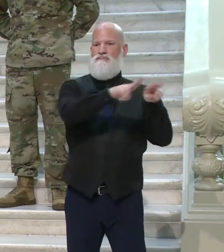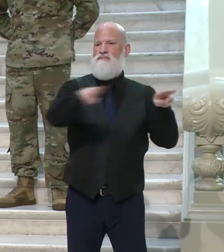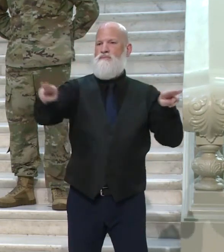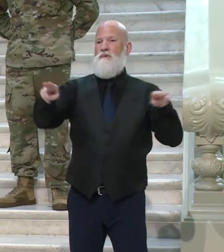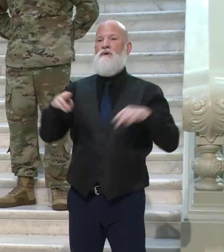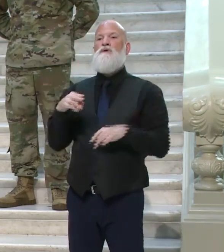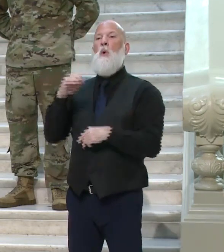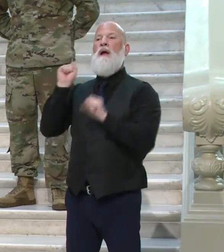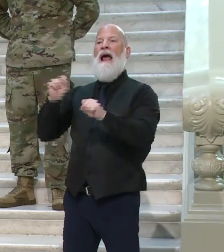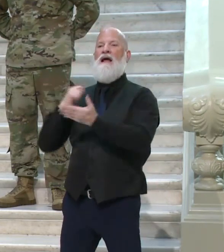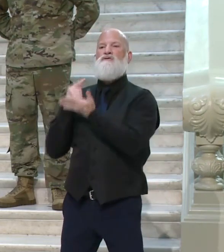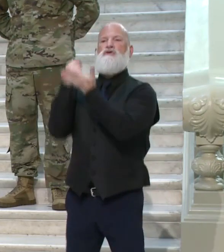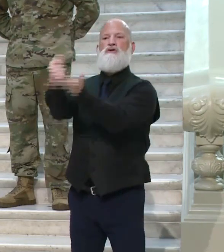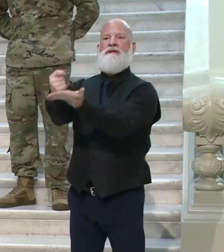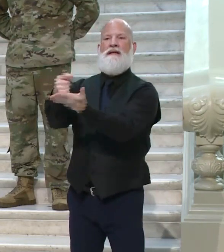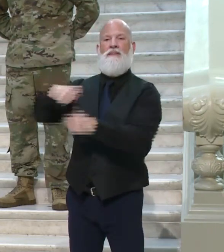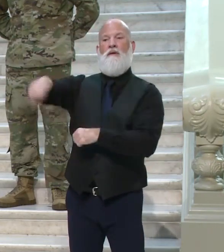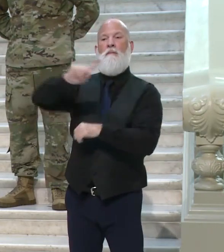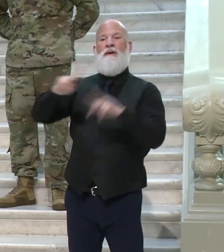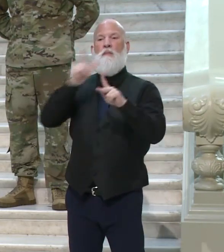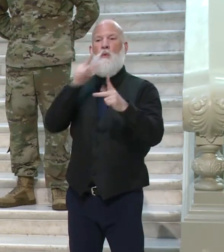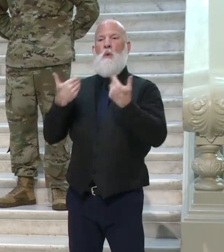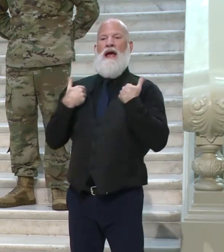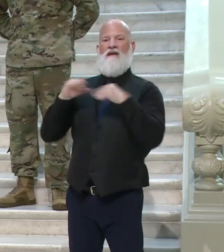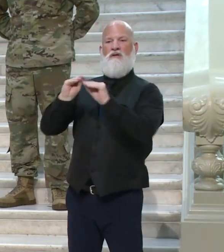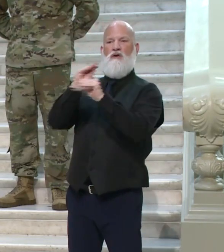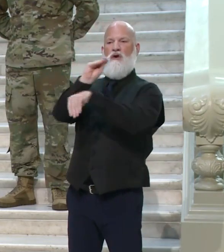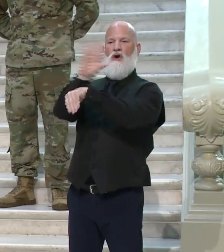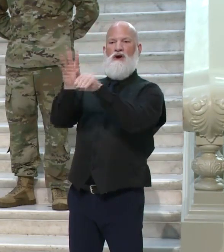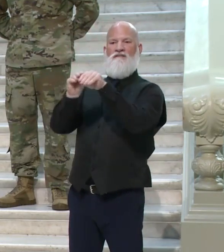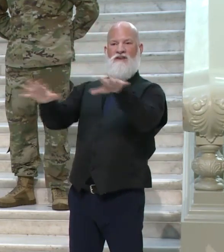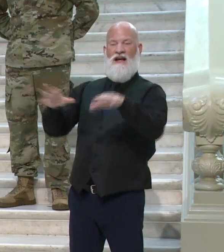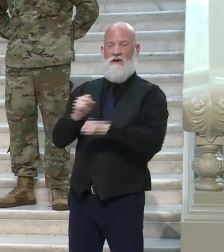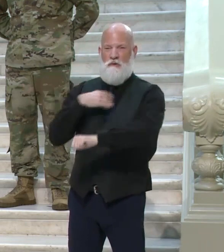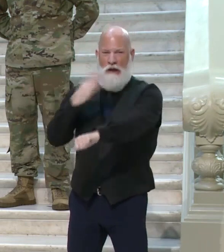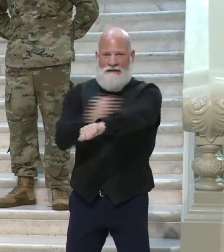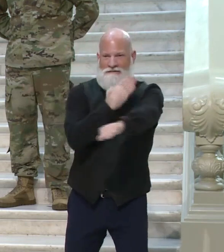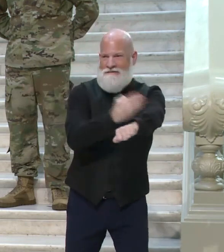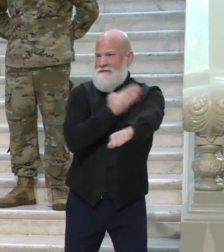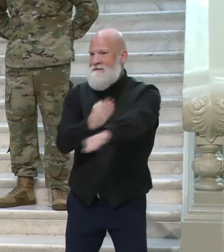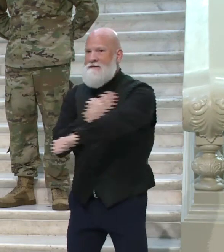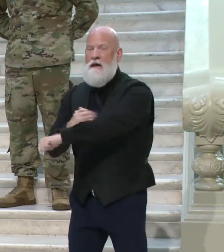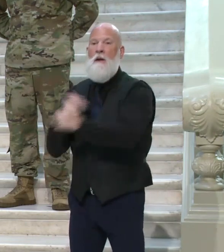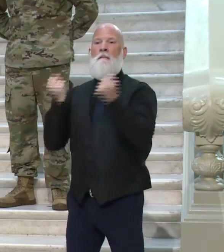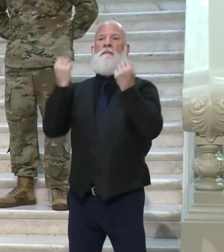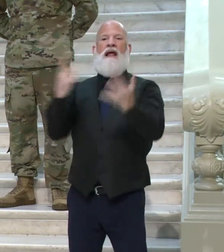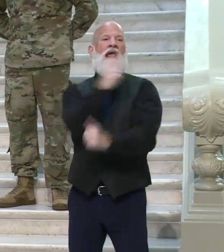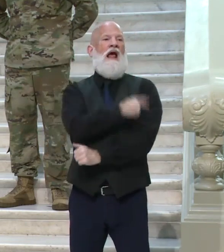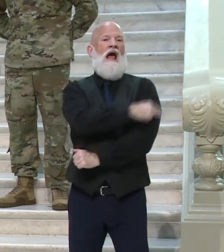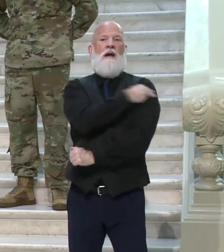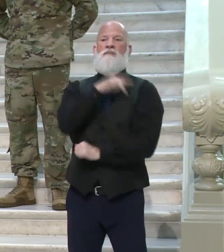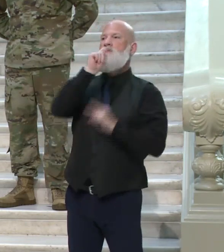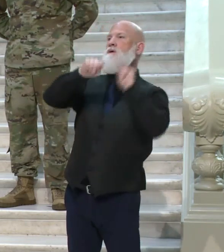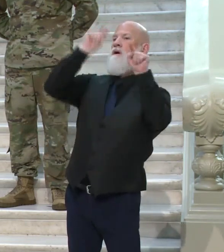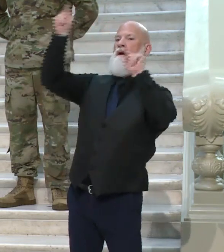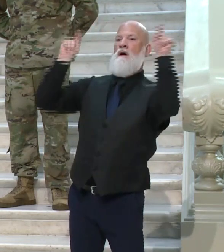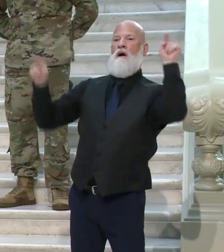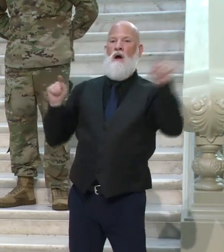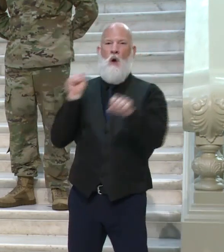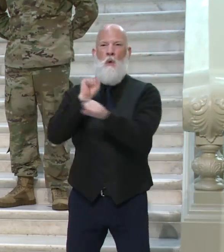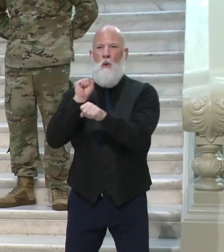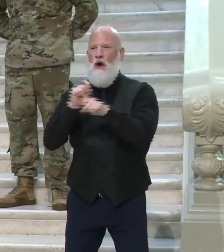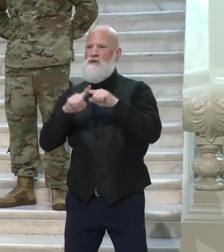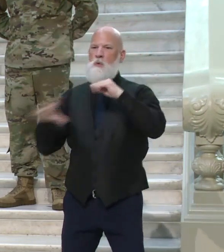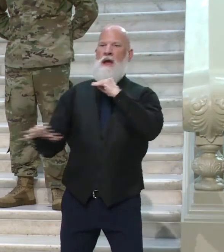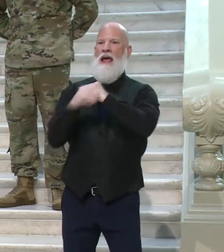treatment. Hospitals were able to identify hundreds more, and as of this morning, we have